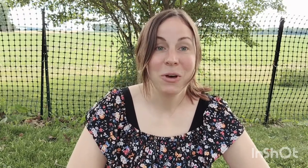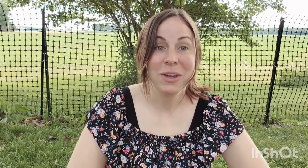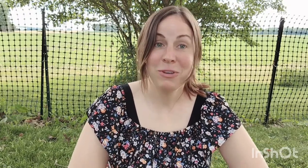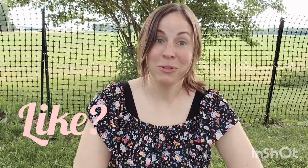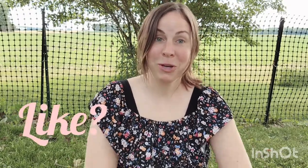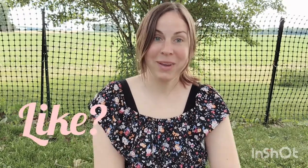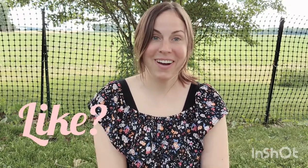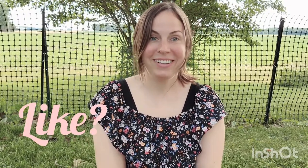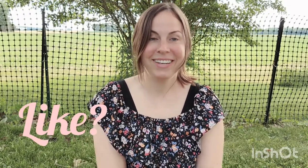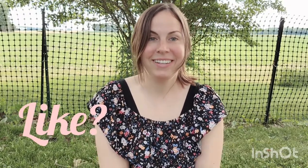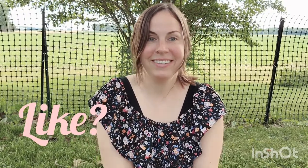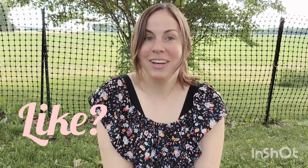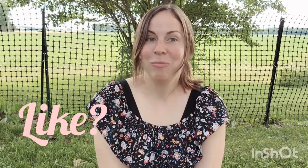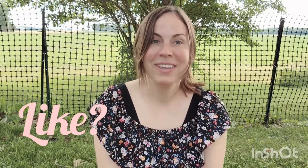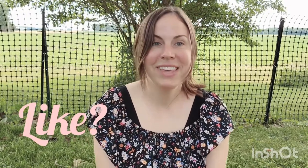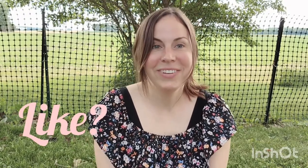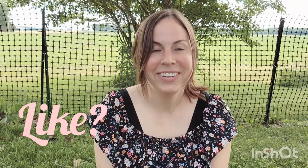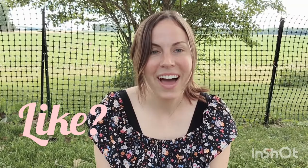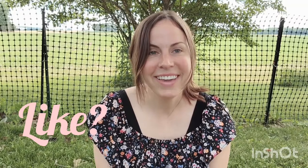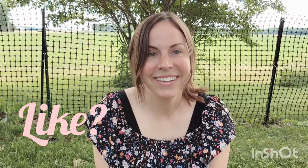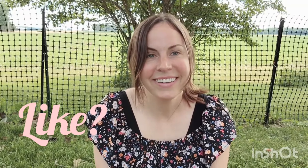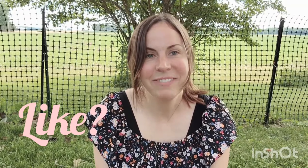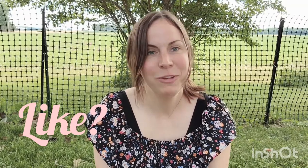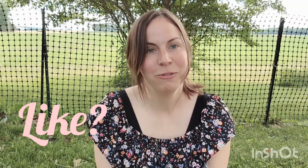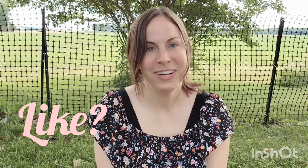if you enjoyed my content, please give it a like, feel free to